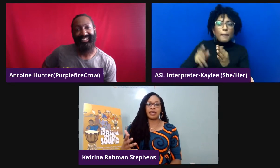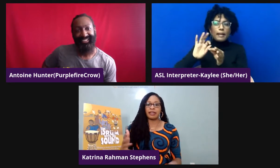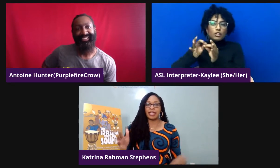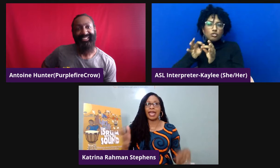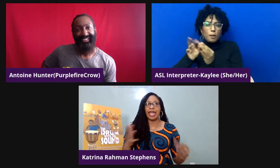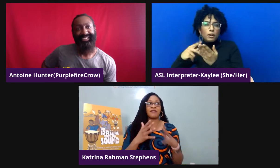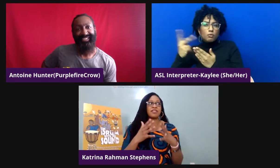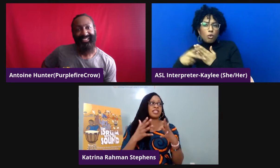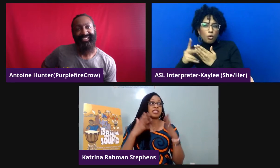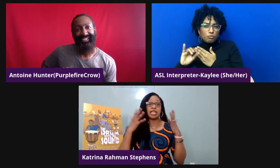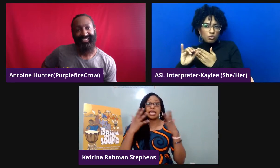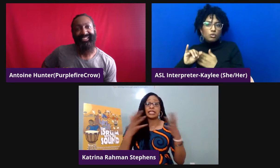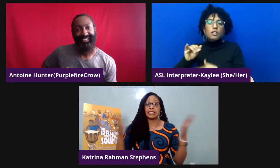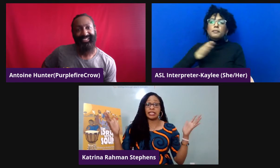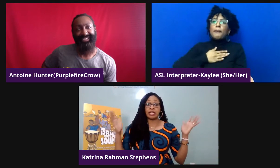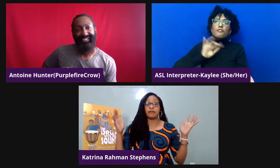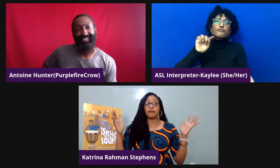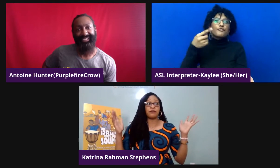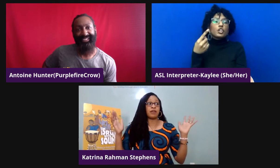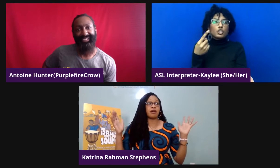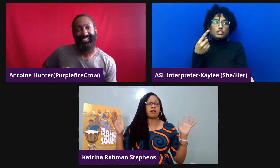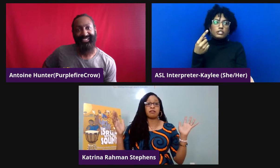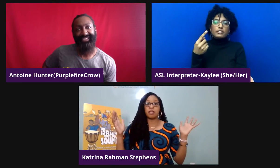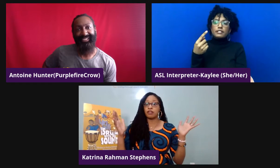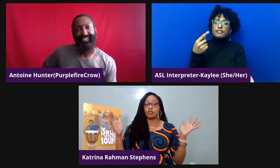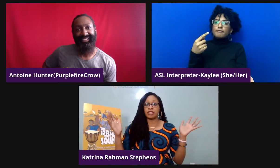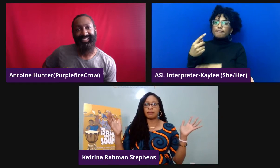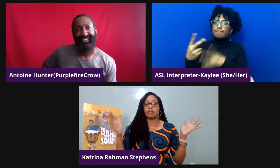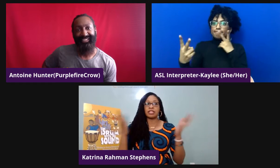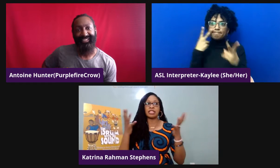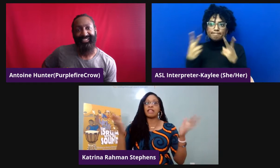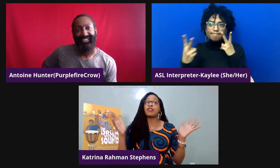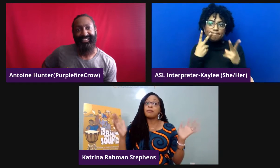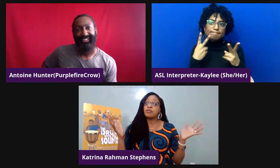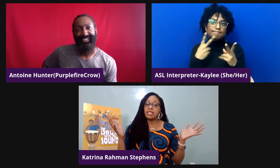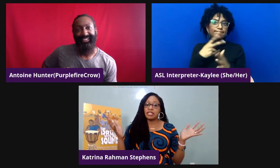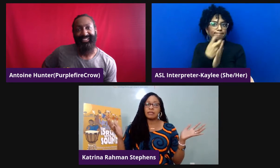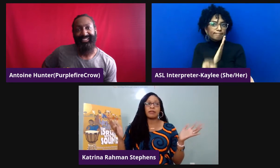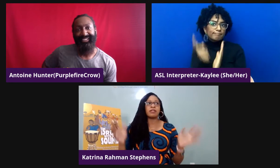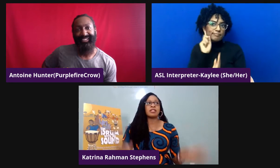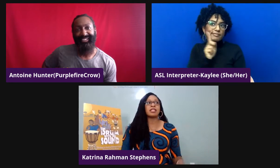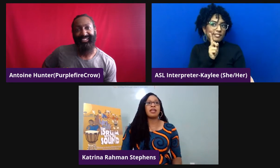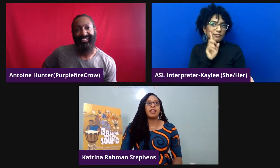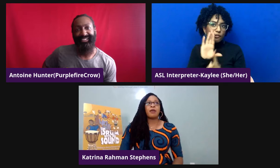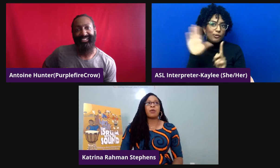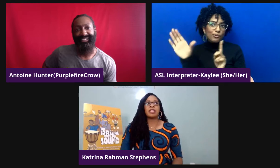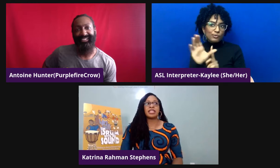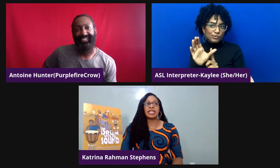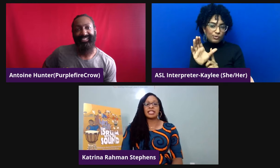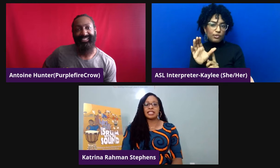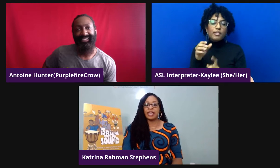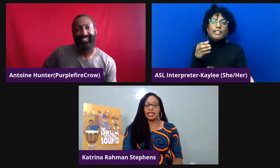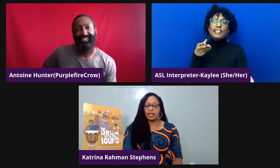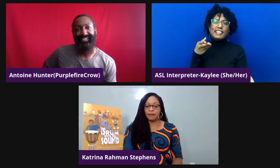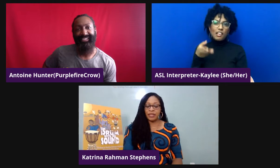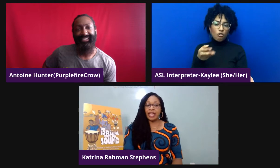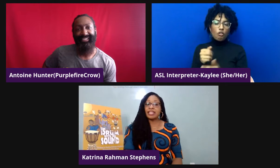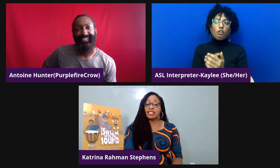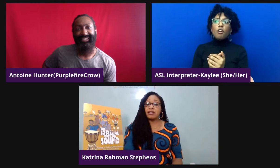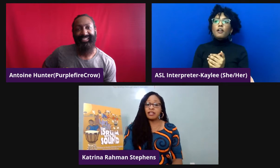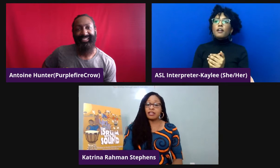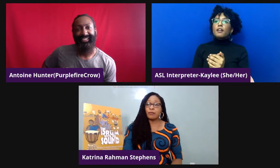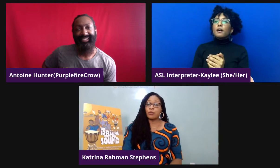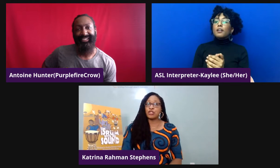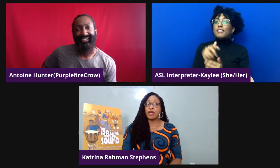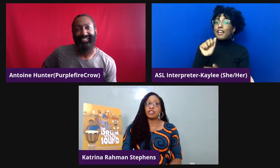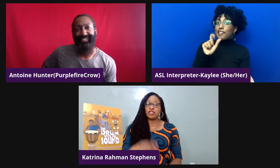first time having this deaf culture experience, the deaf community experience. One of the things that the